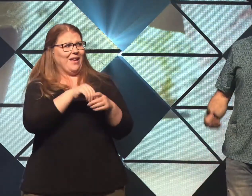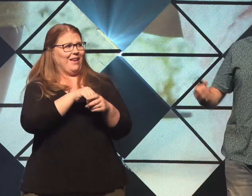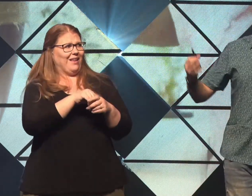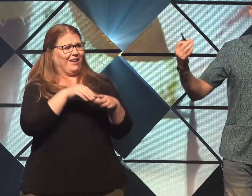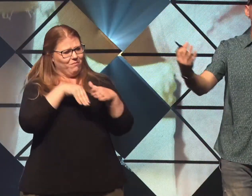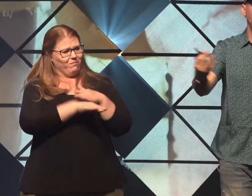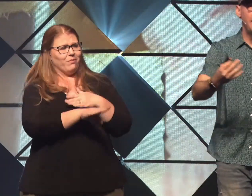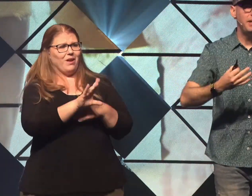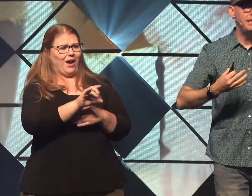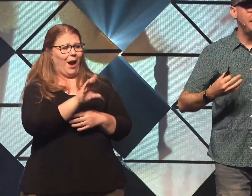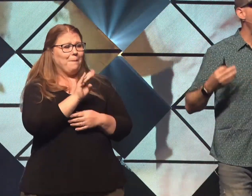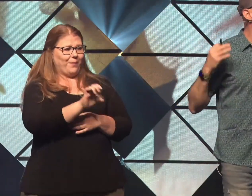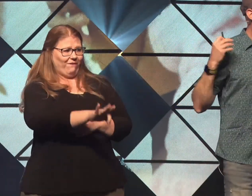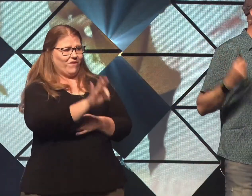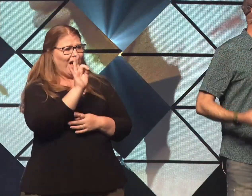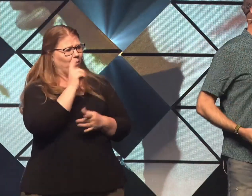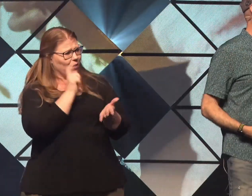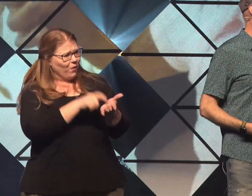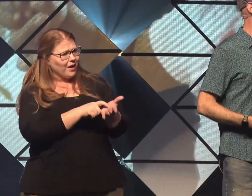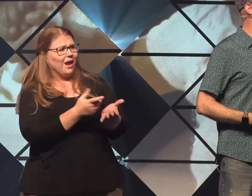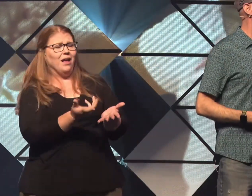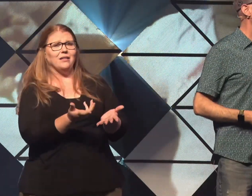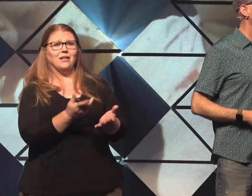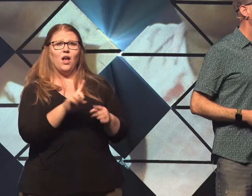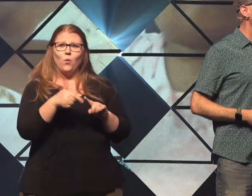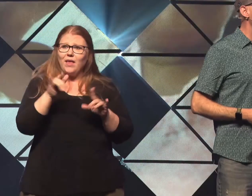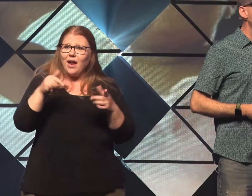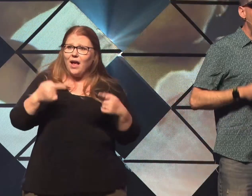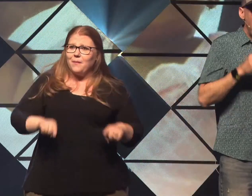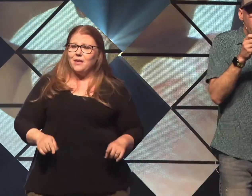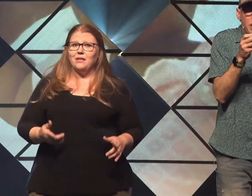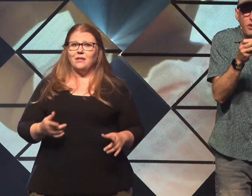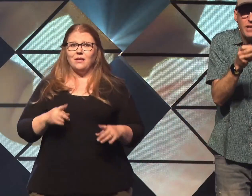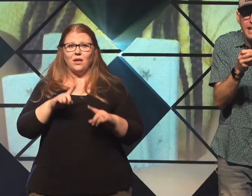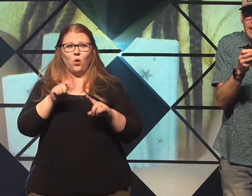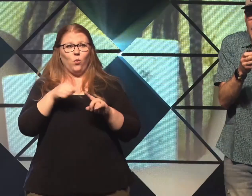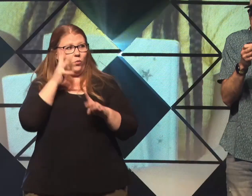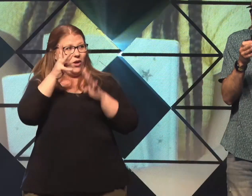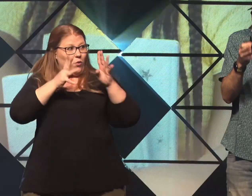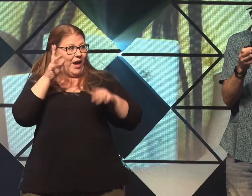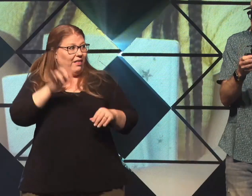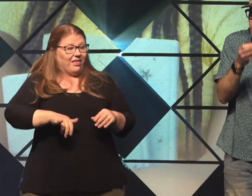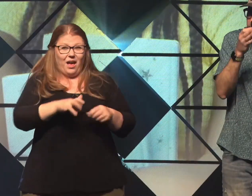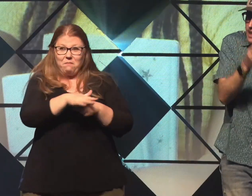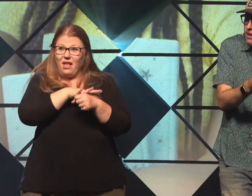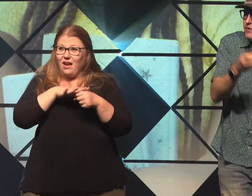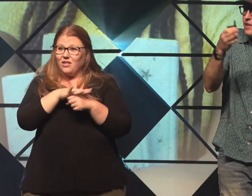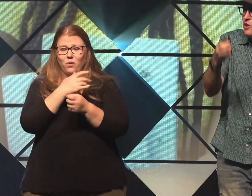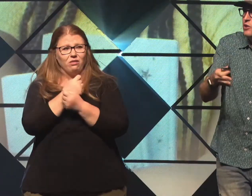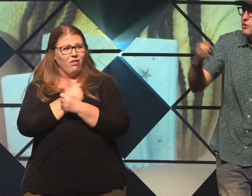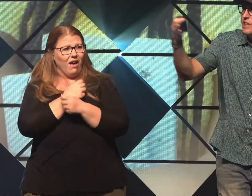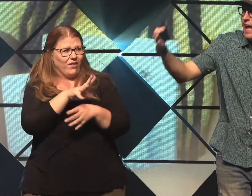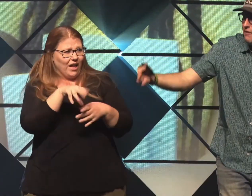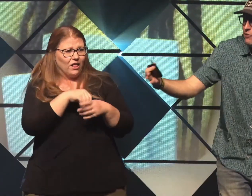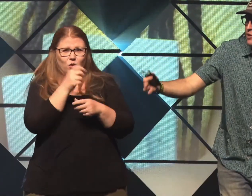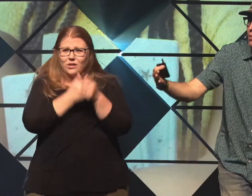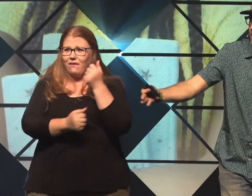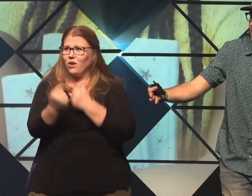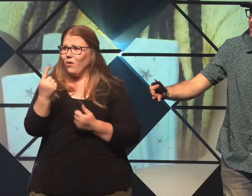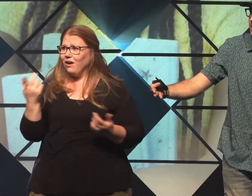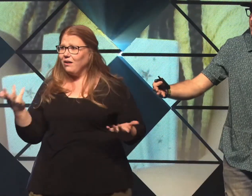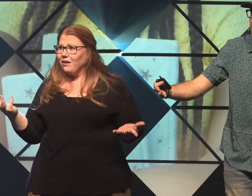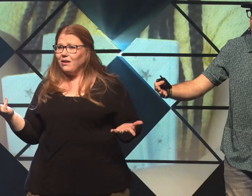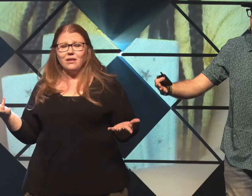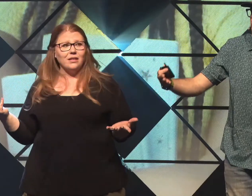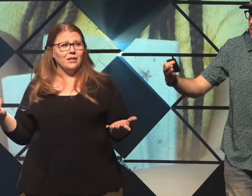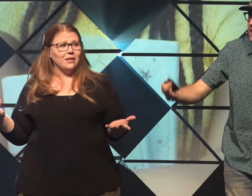found. That space where people can be seen. And when that happens, when we create that place where love includes